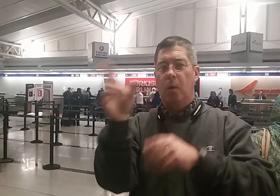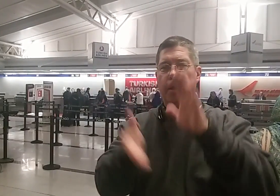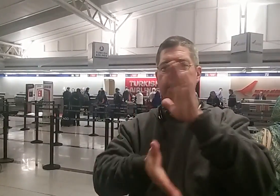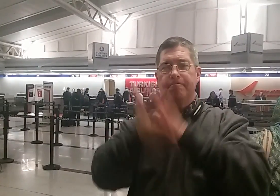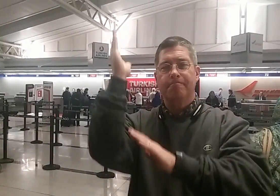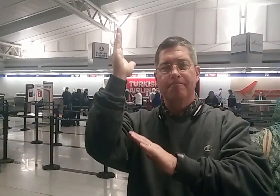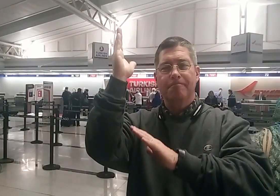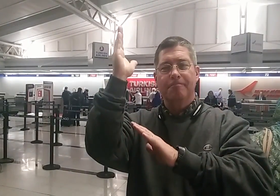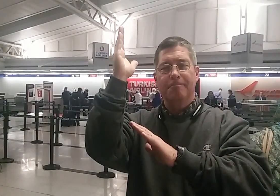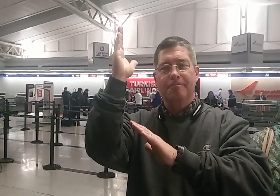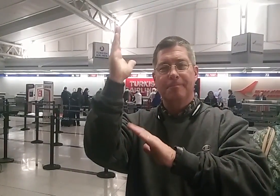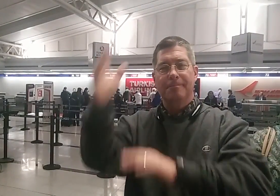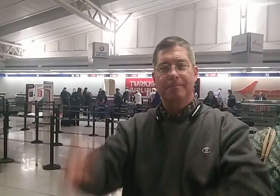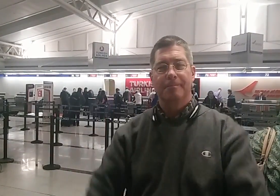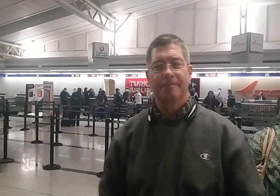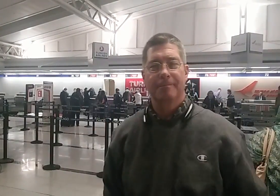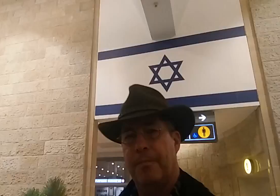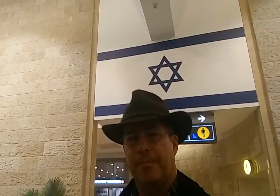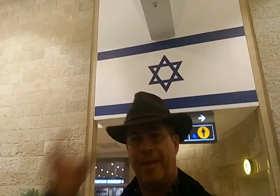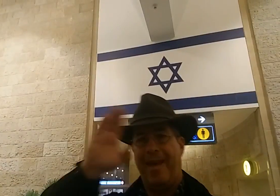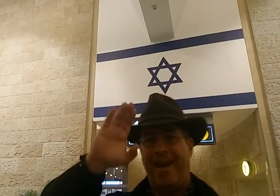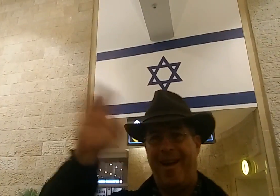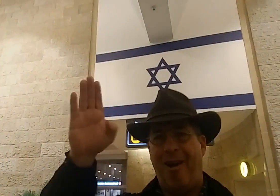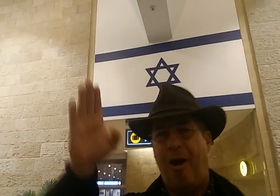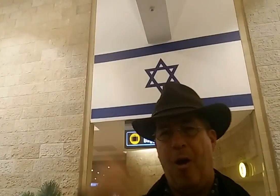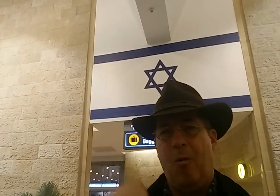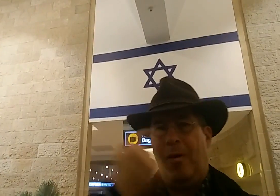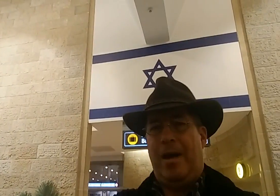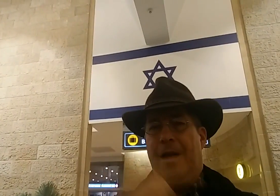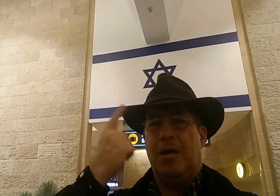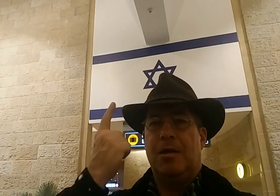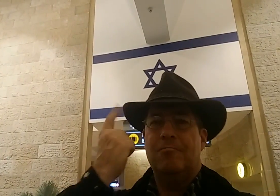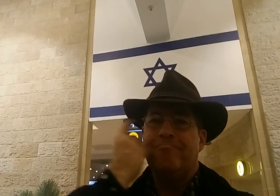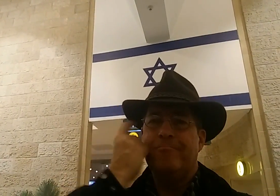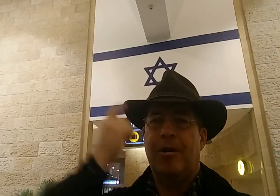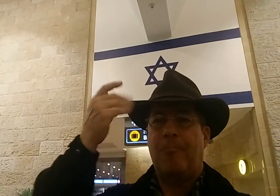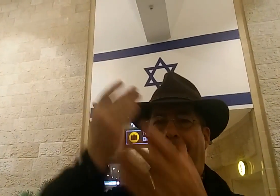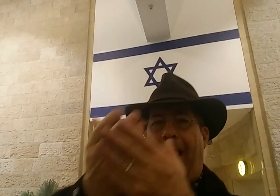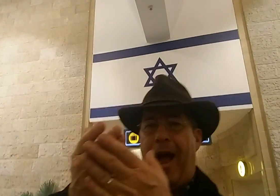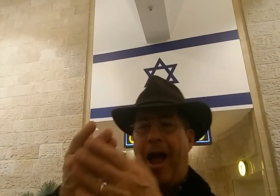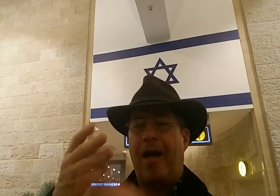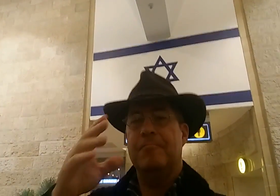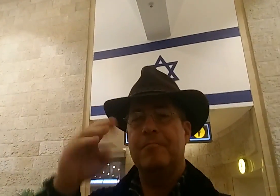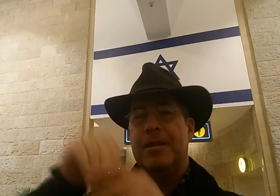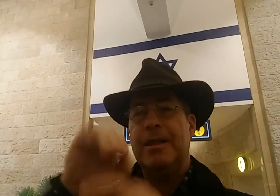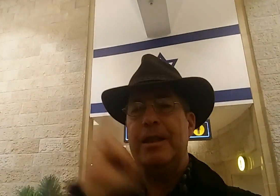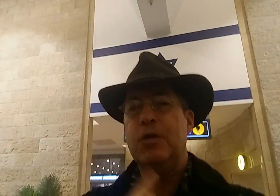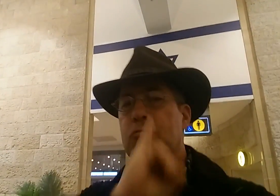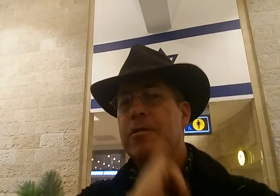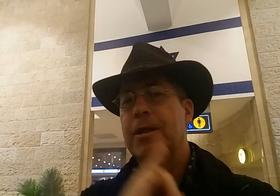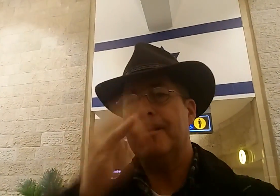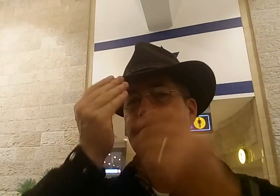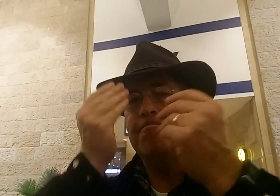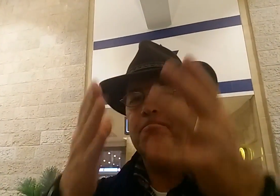We are here in Chicago and ready to go. Well, that was a quick trip. We just recently arrived in